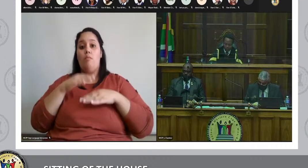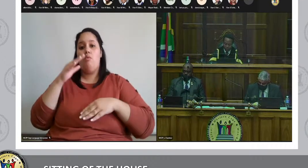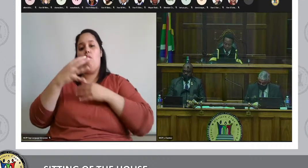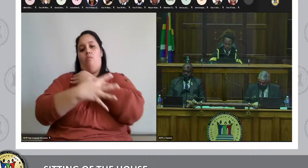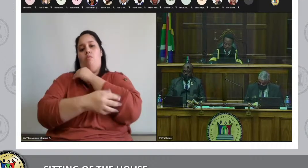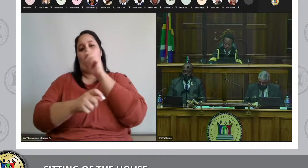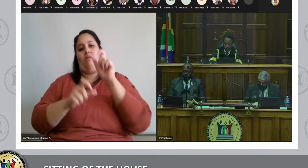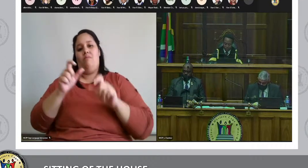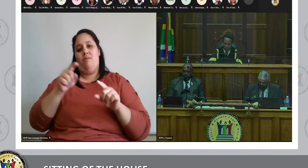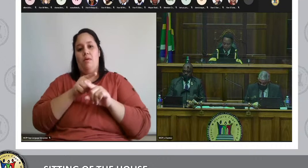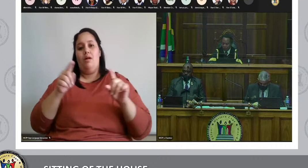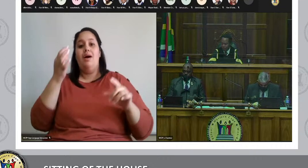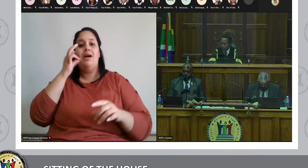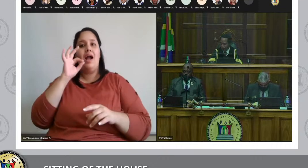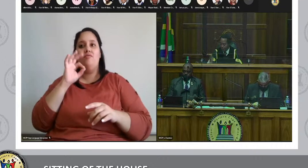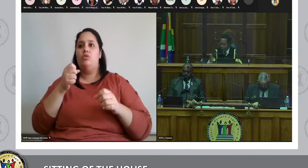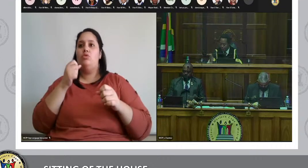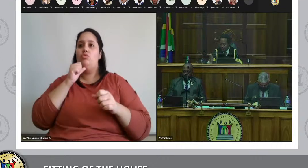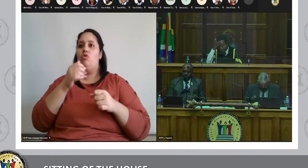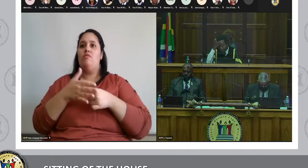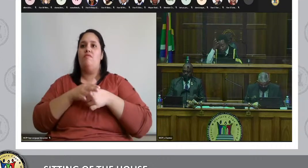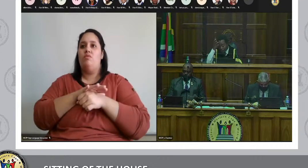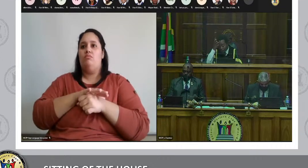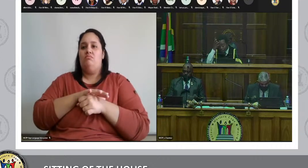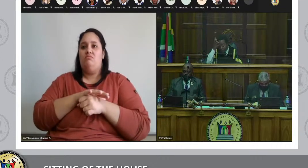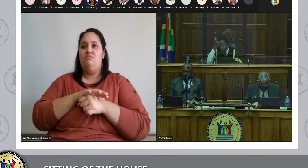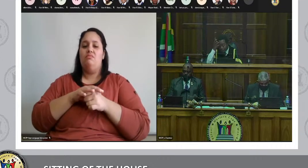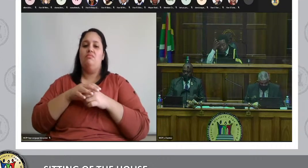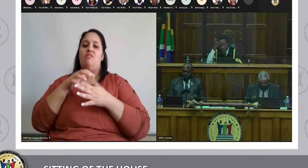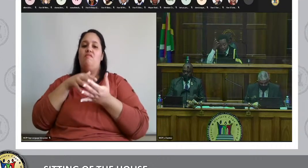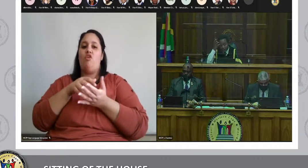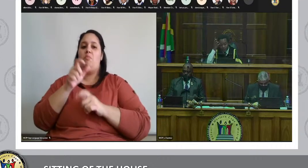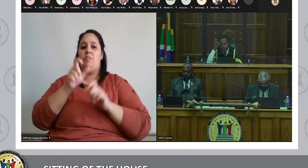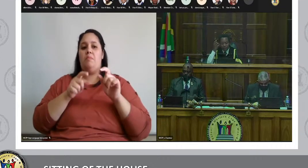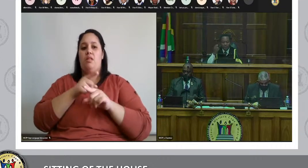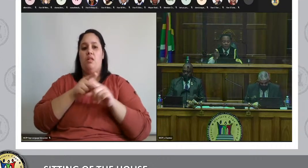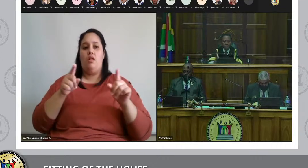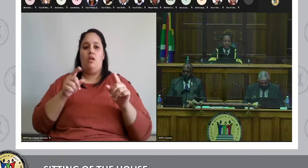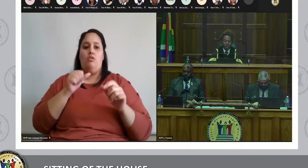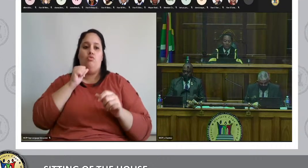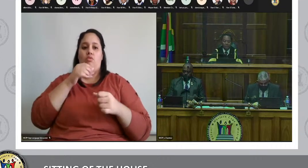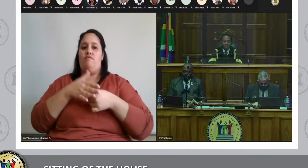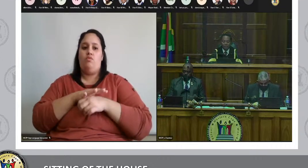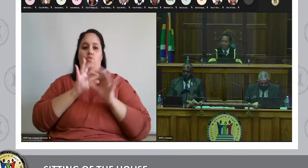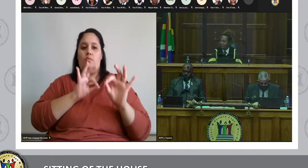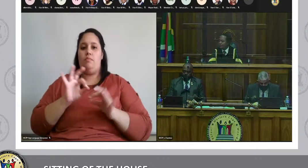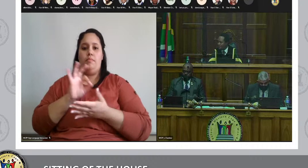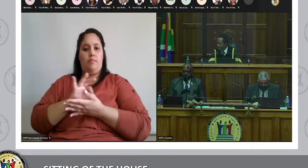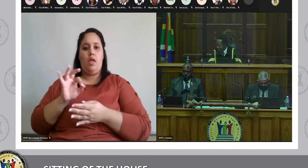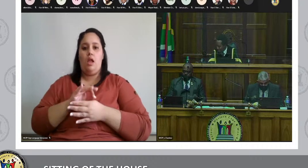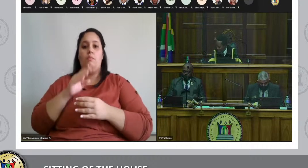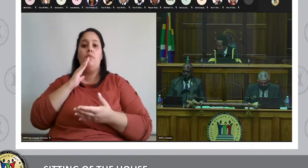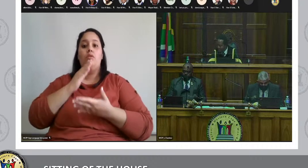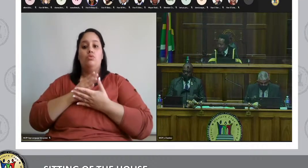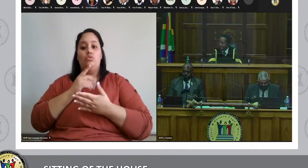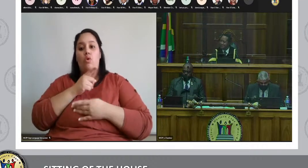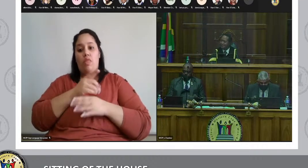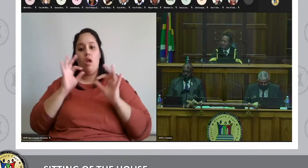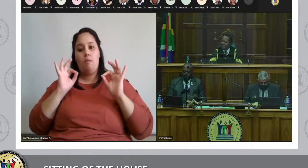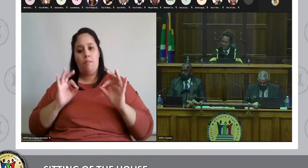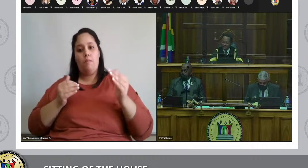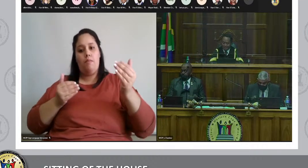The government is not extending a helping hand to these vulnerable people in trying to make sure that they are properly accommodated